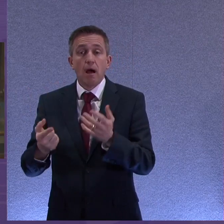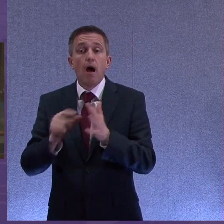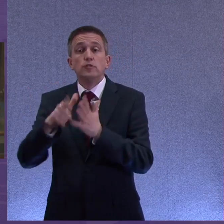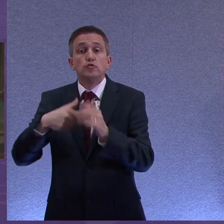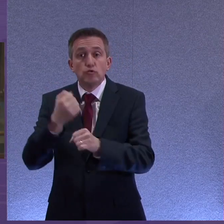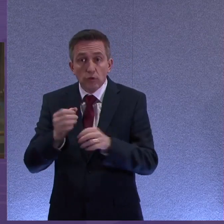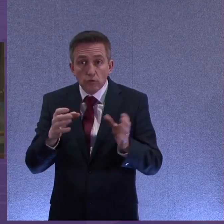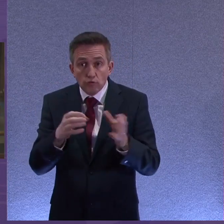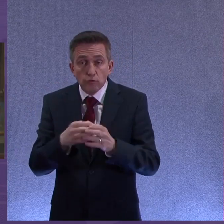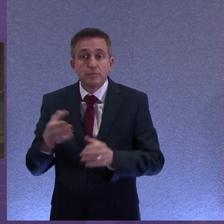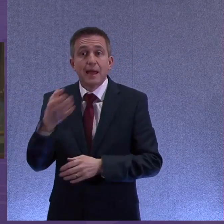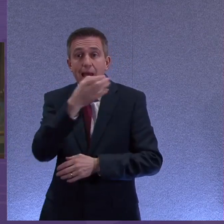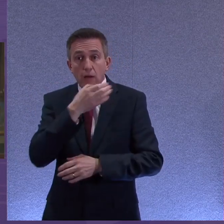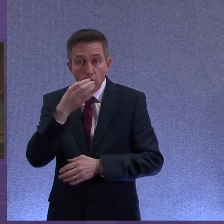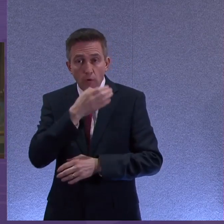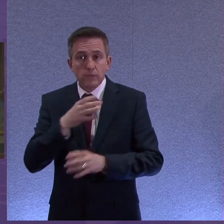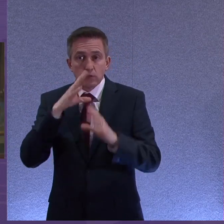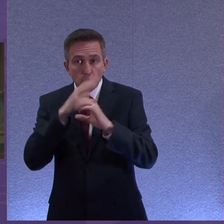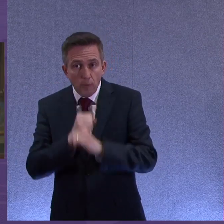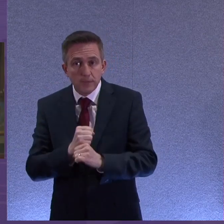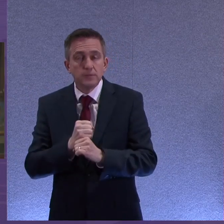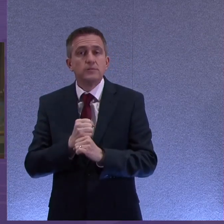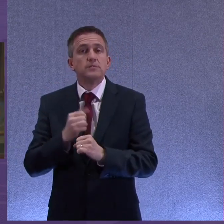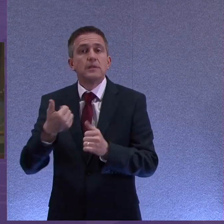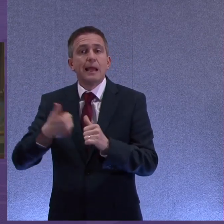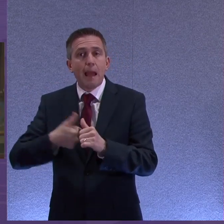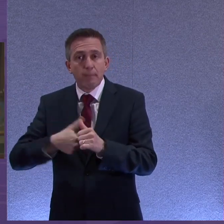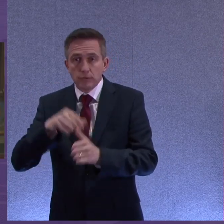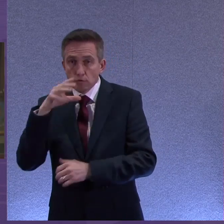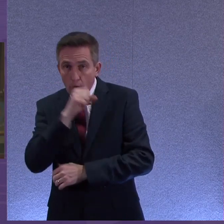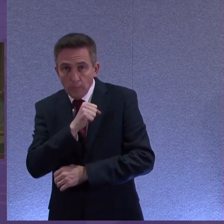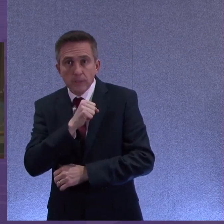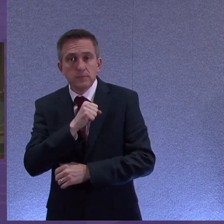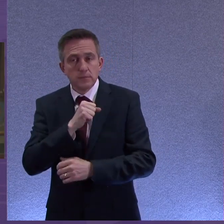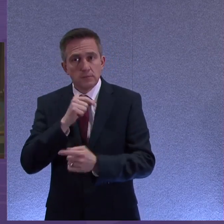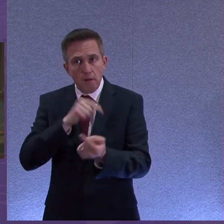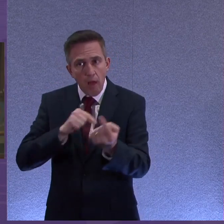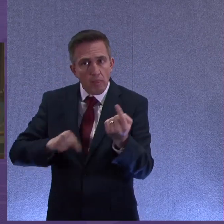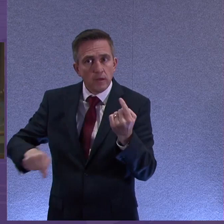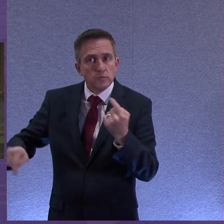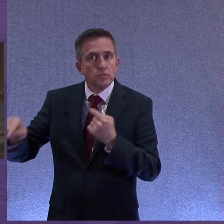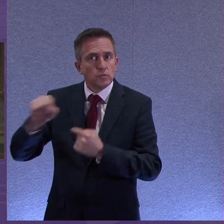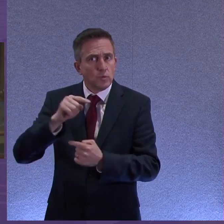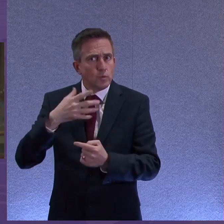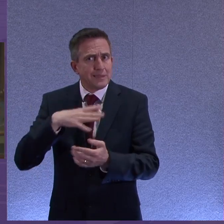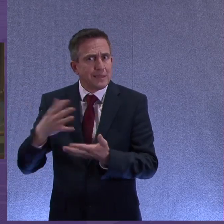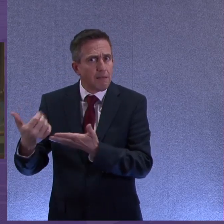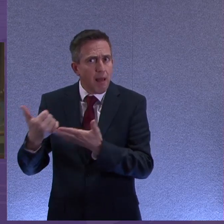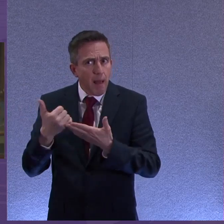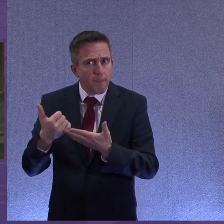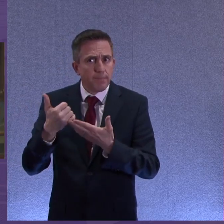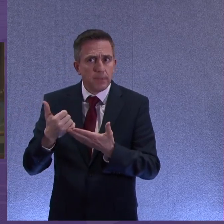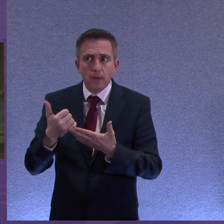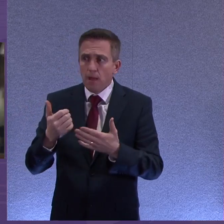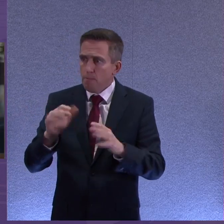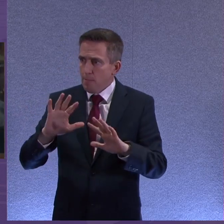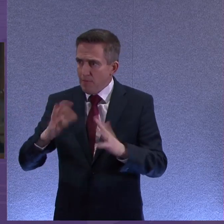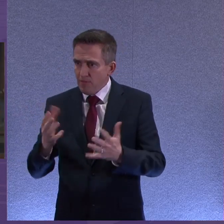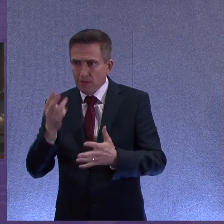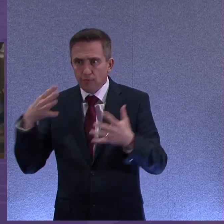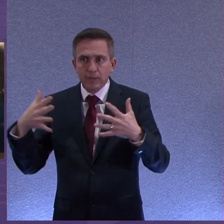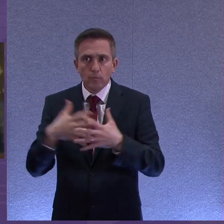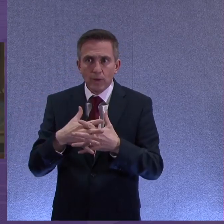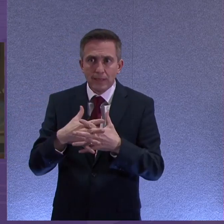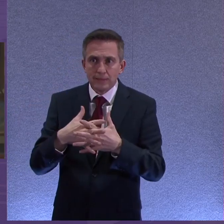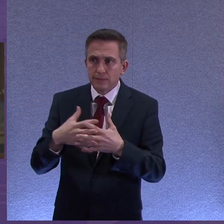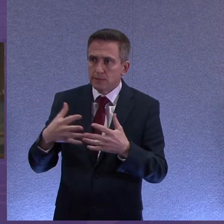Alcoholics Anonymous and Gamblers Anonymous. And there are individuals with addiction issues who may not yet have sought treatment but face the possibility of 3 weeks of inability to